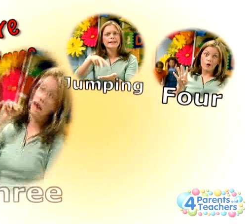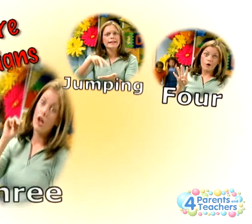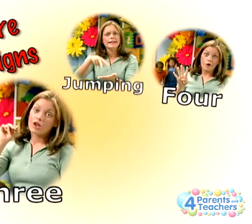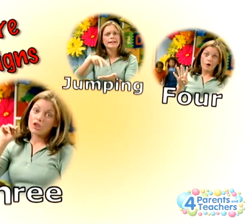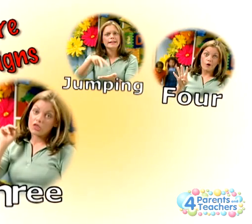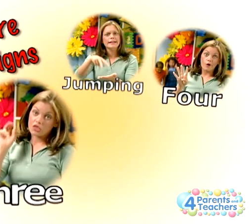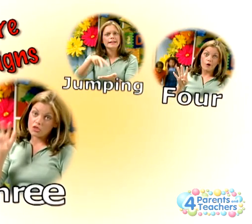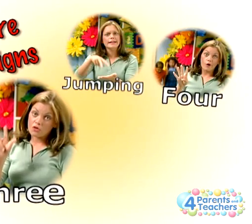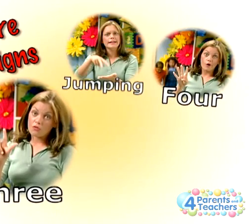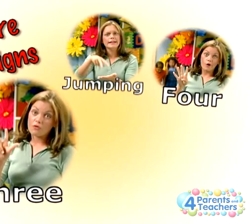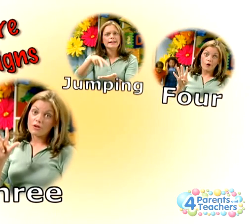Three